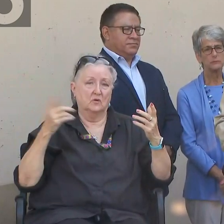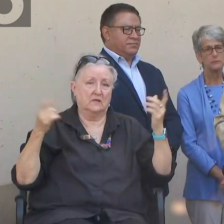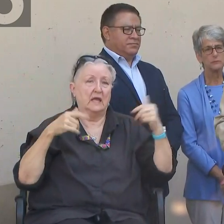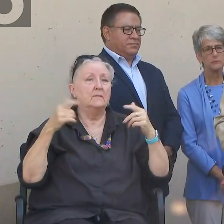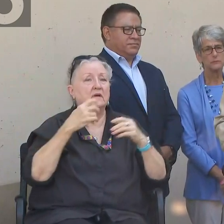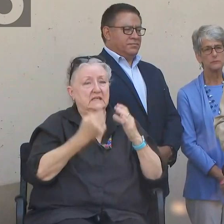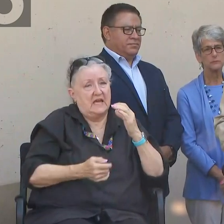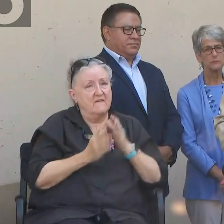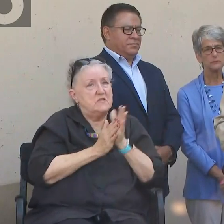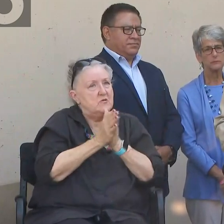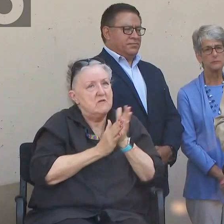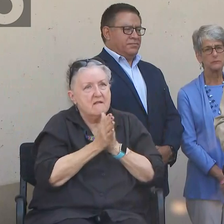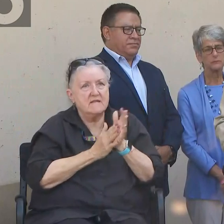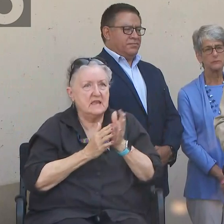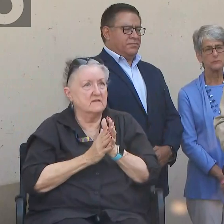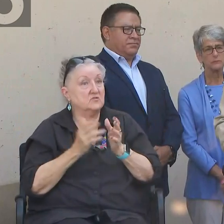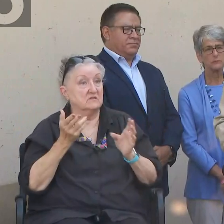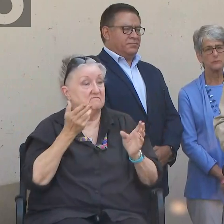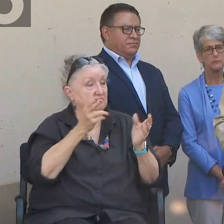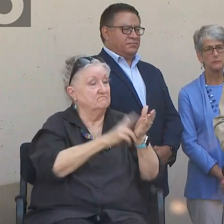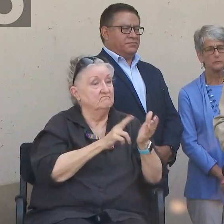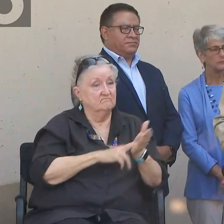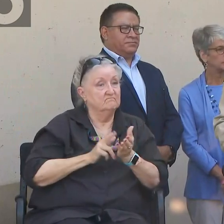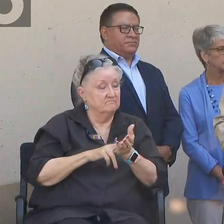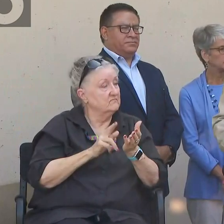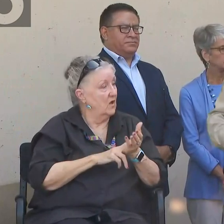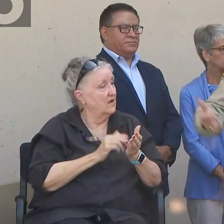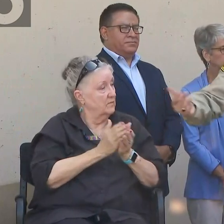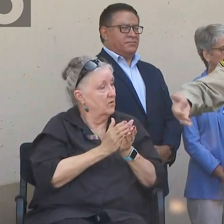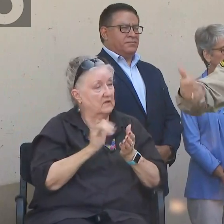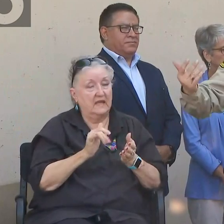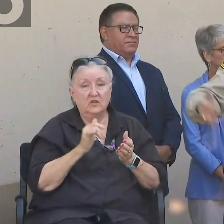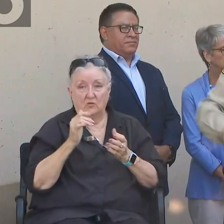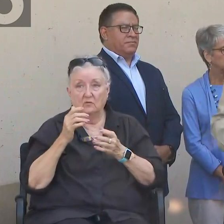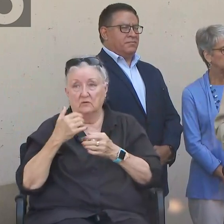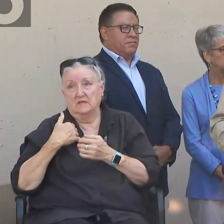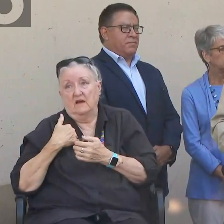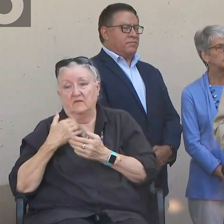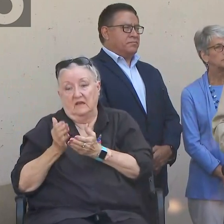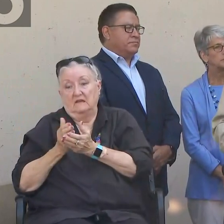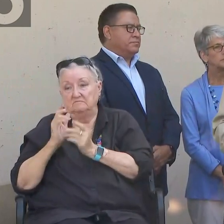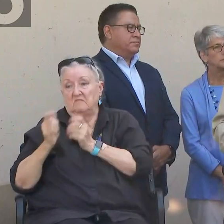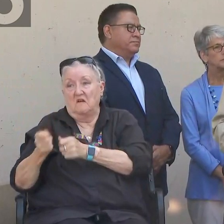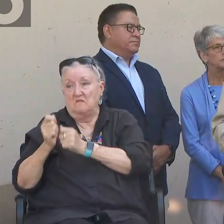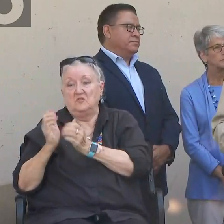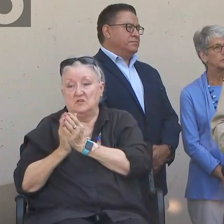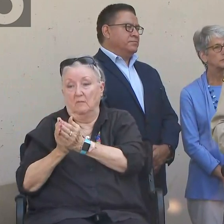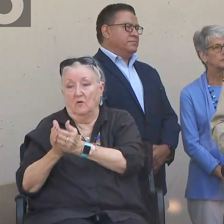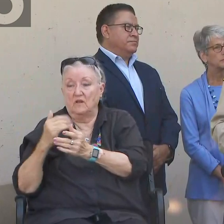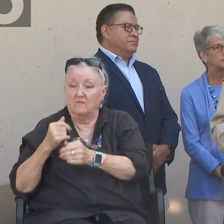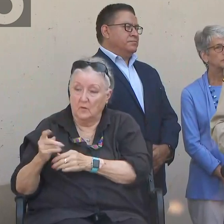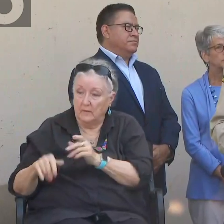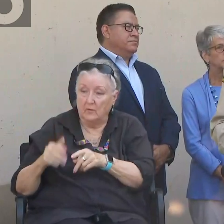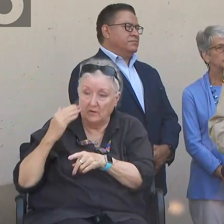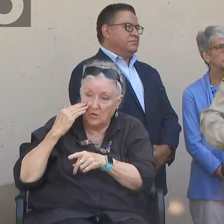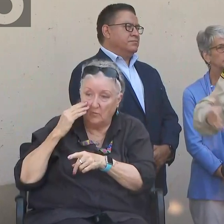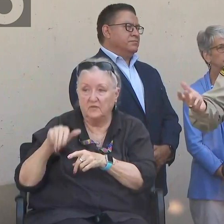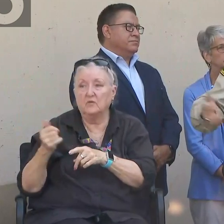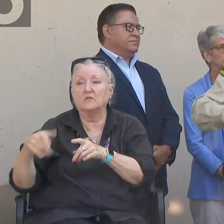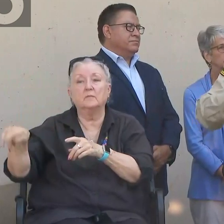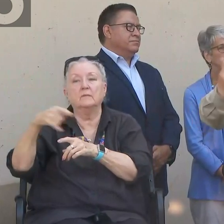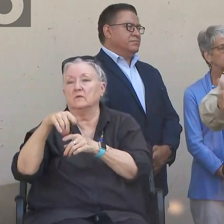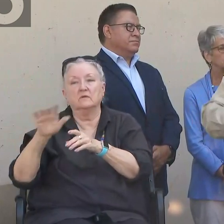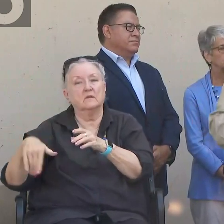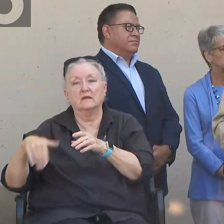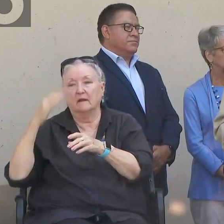dive enthusiasts who, you know, just got on this boat, much like you would get on a fishing boat, where you'd have a few people that you might know, but the rest of the